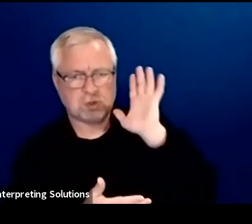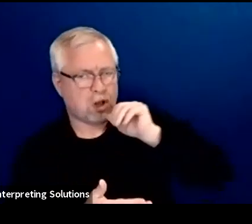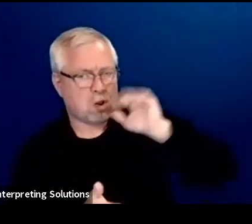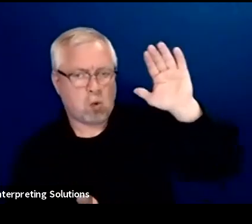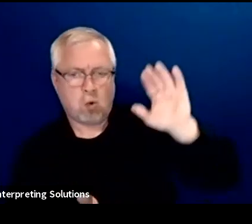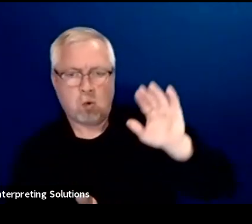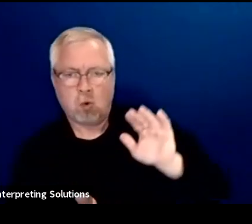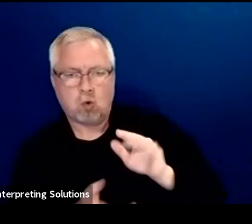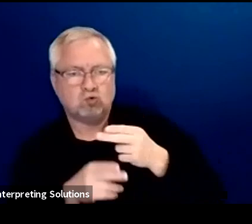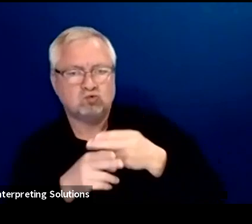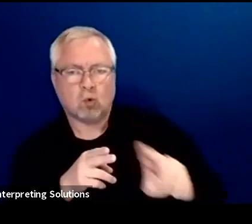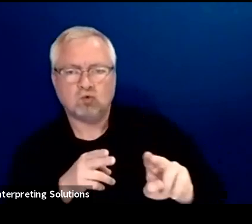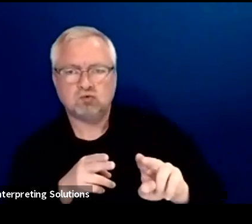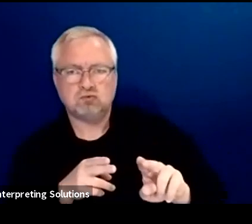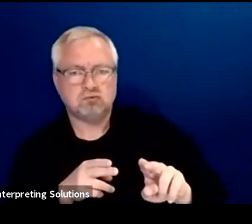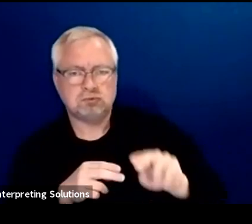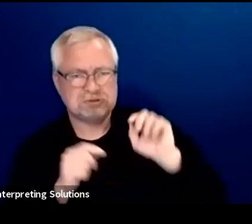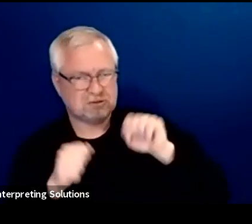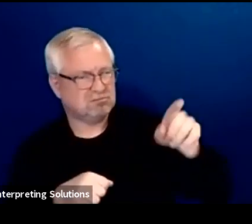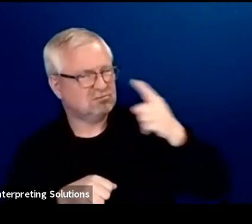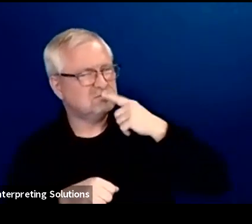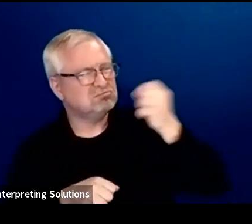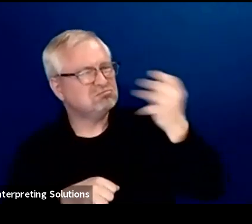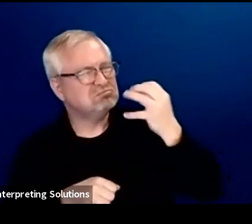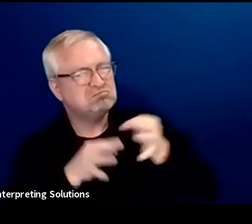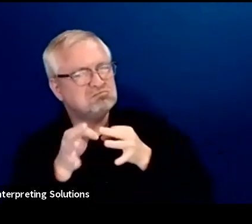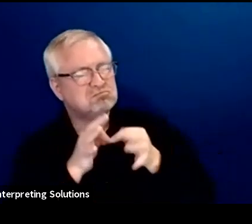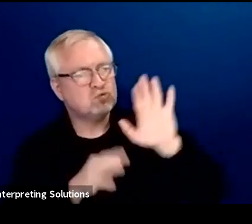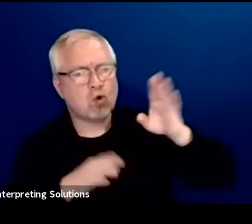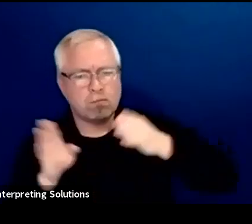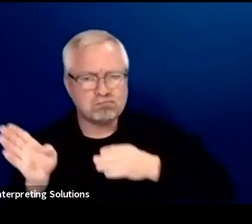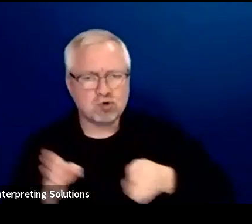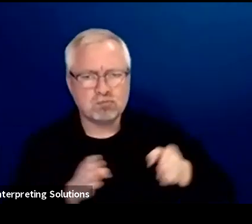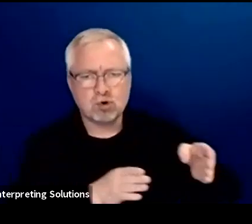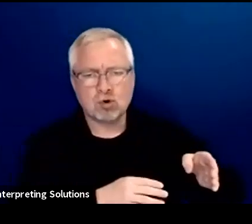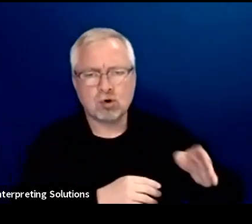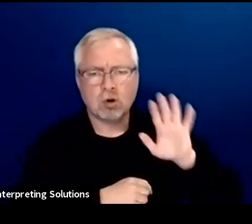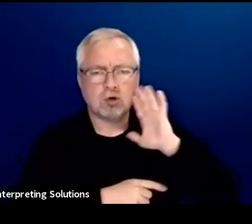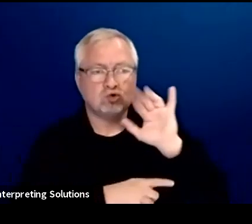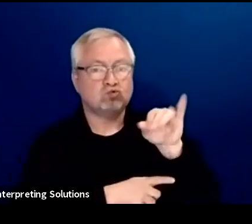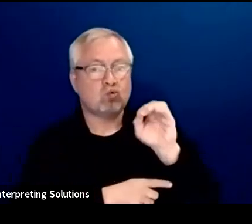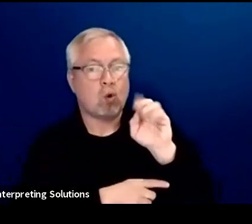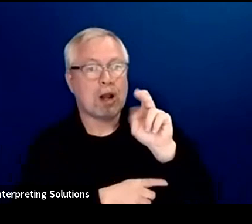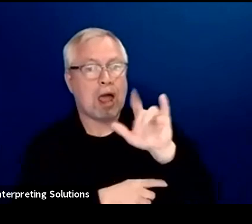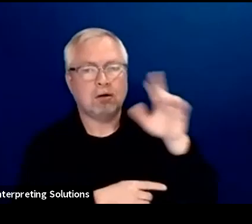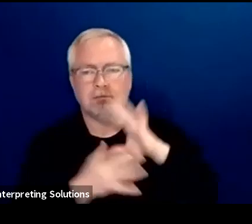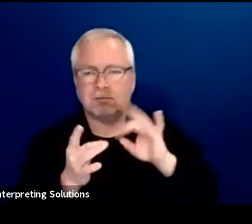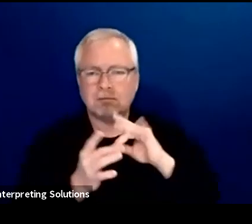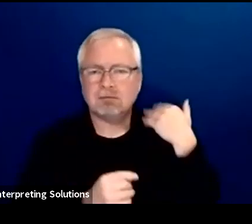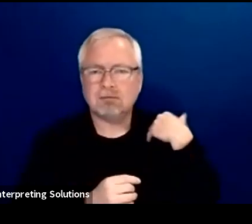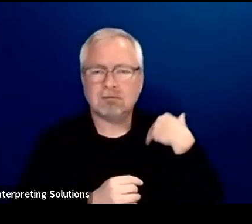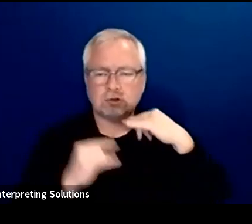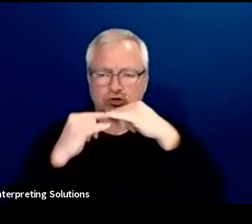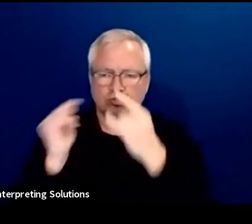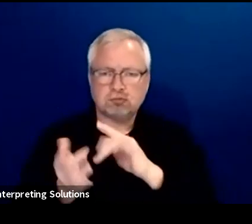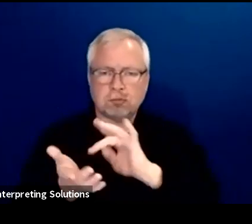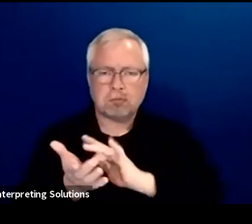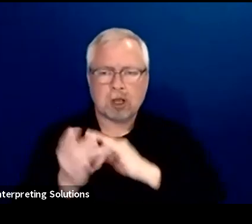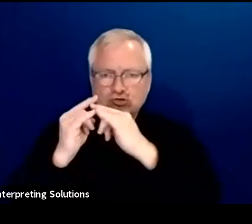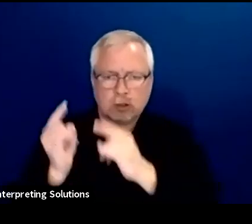preparations. And I know Joe Kelly mentioned the medical sheltering plan. So I guess if you could address both of those,